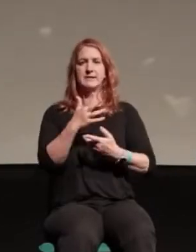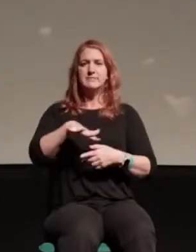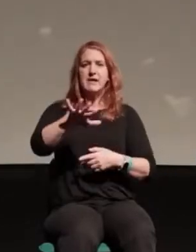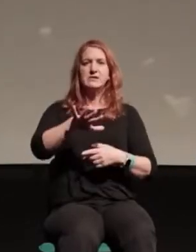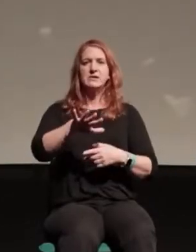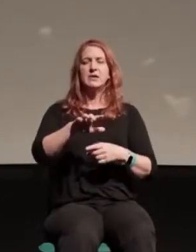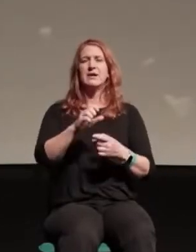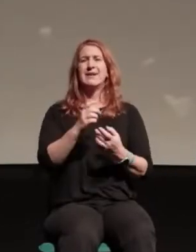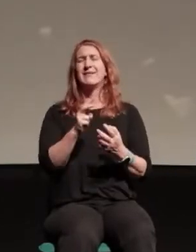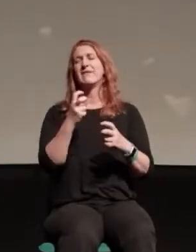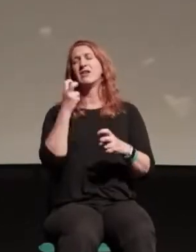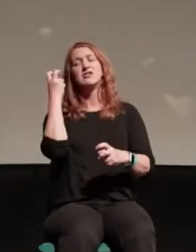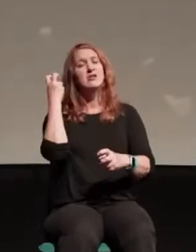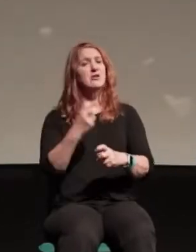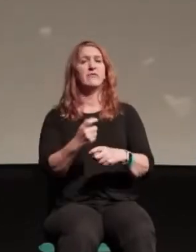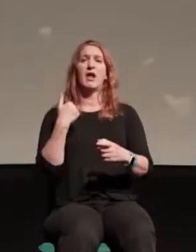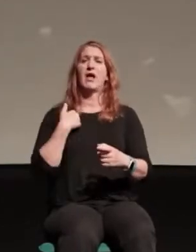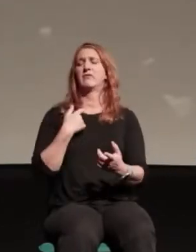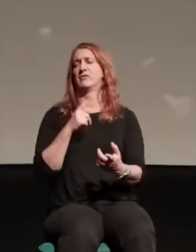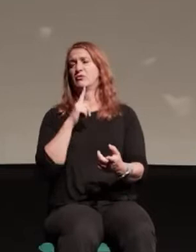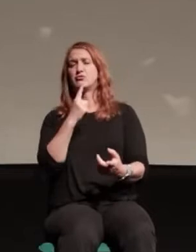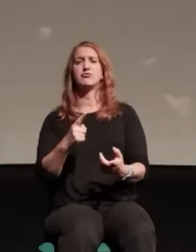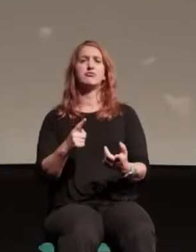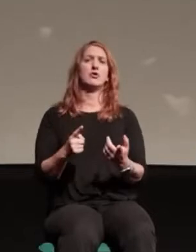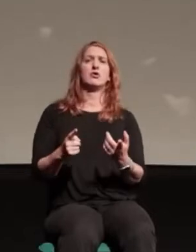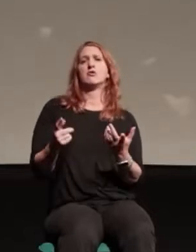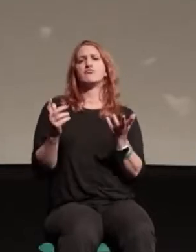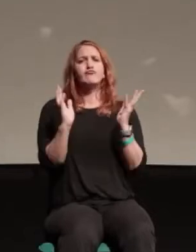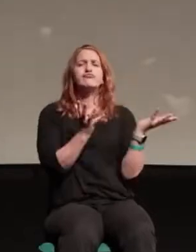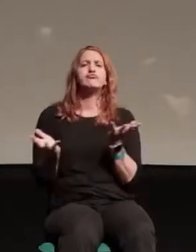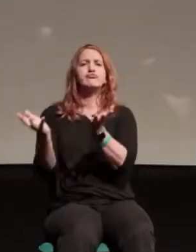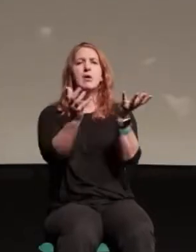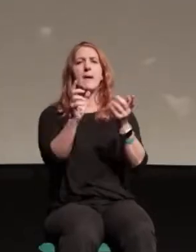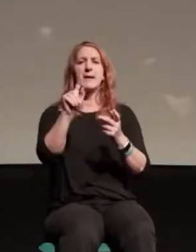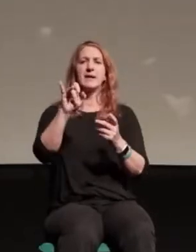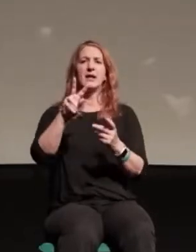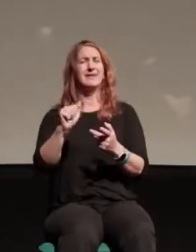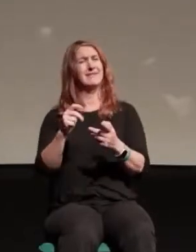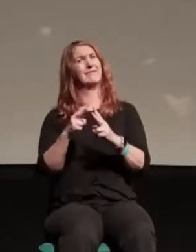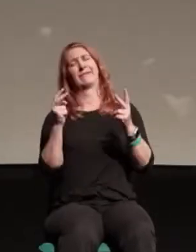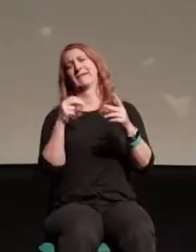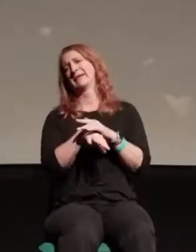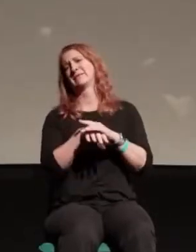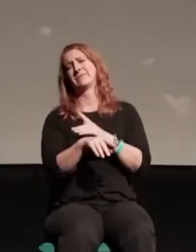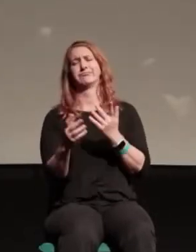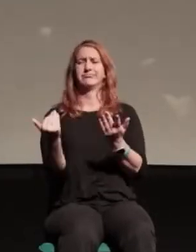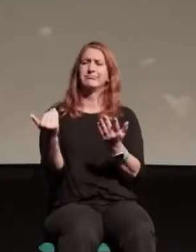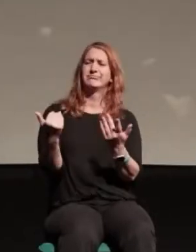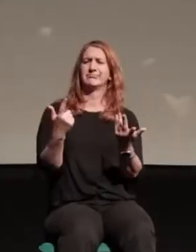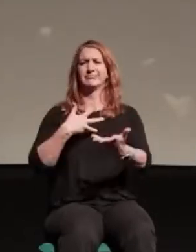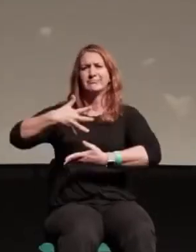yet it's incredibly difficult to have an actual conversation. Like Talia's been extraordinarily accessible and easy to engage with, and that's been